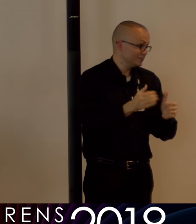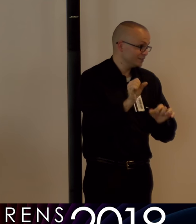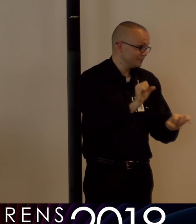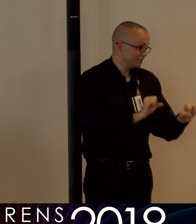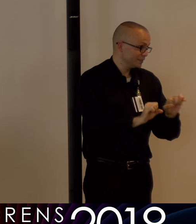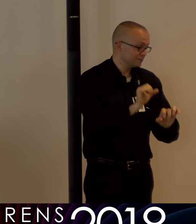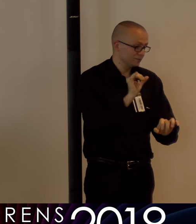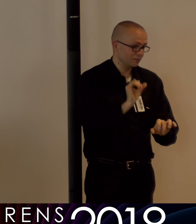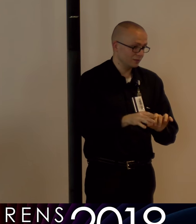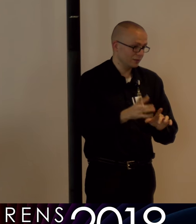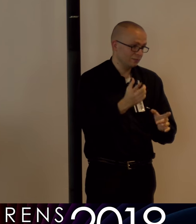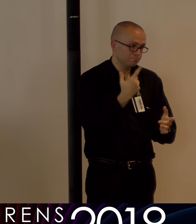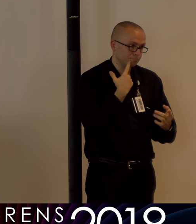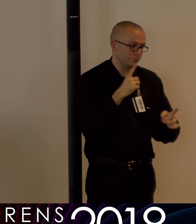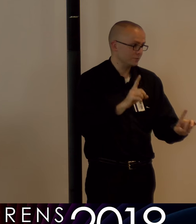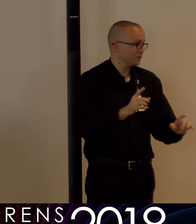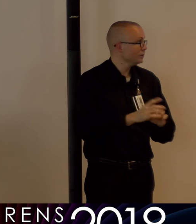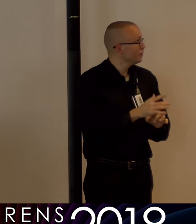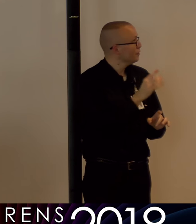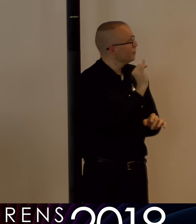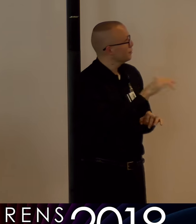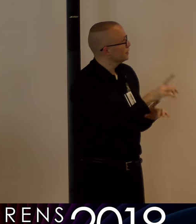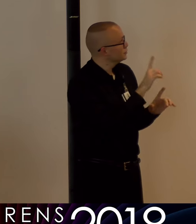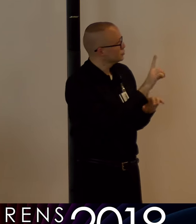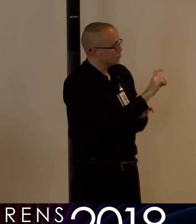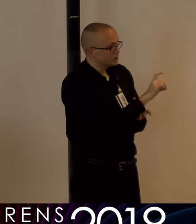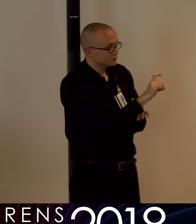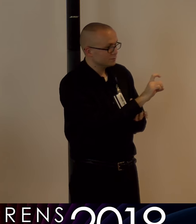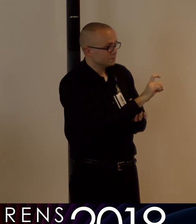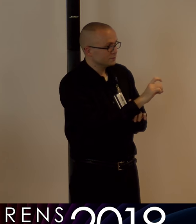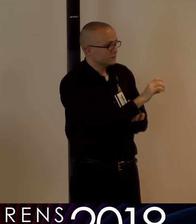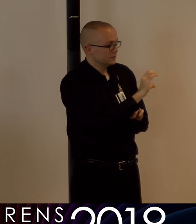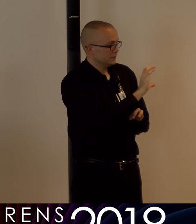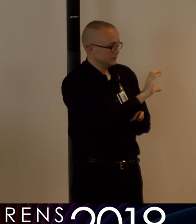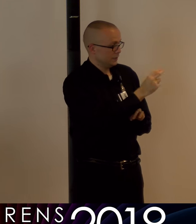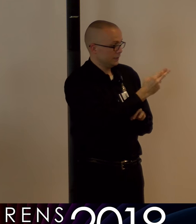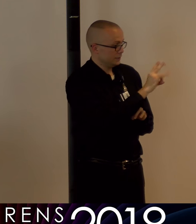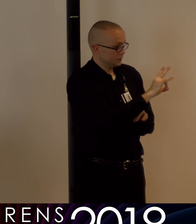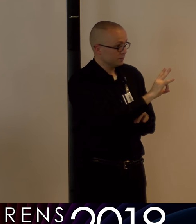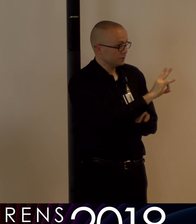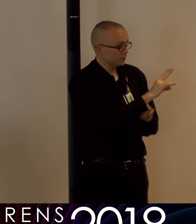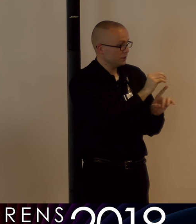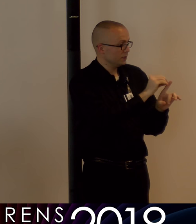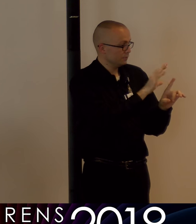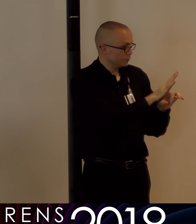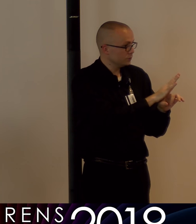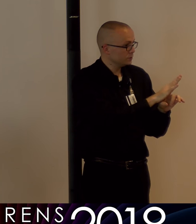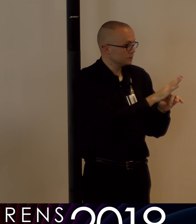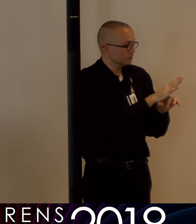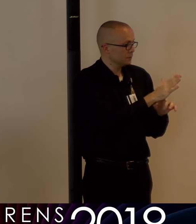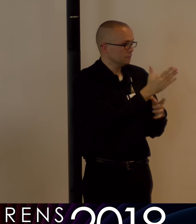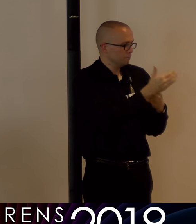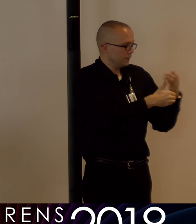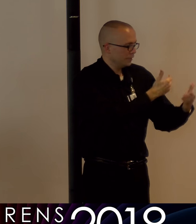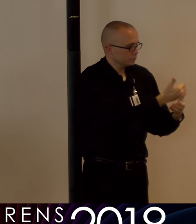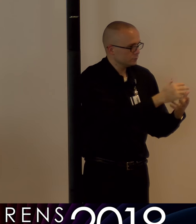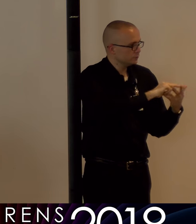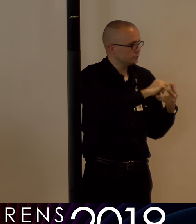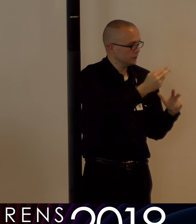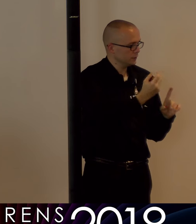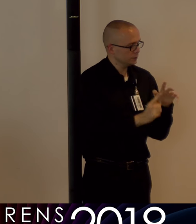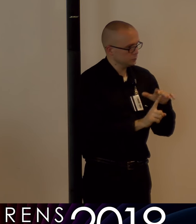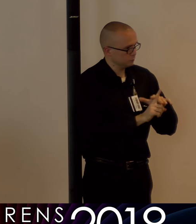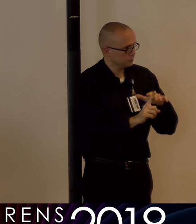didn't necessarily turn out. But this was the overall question. Does CHD7 influence patterns of gene expression in the developing